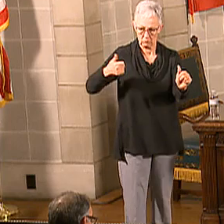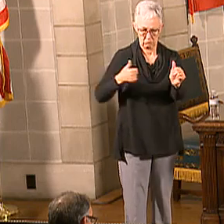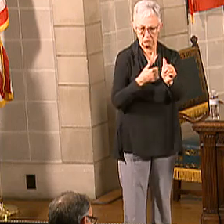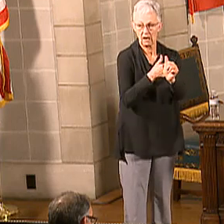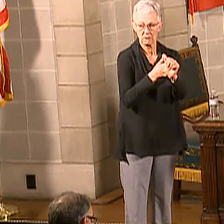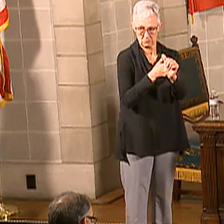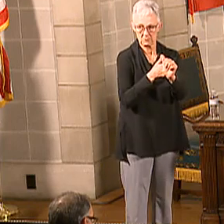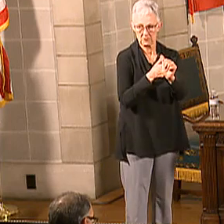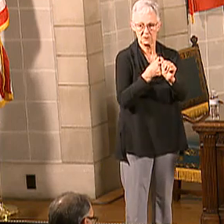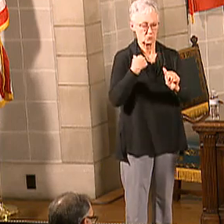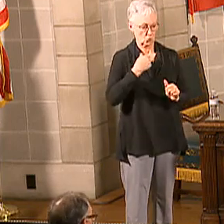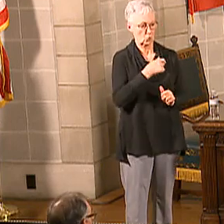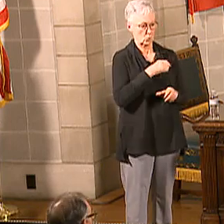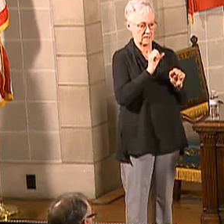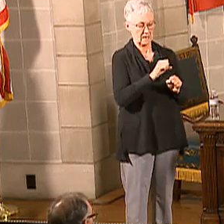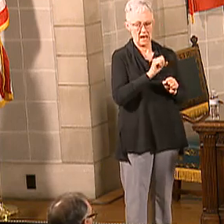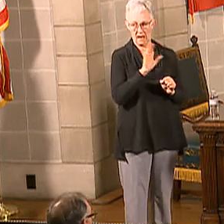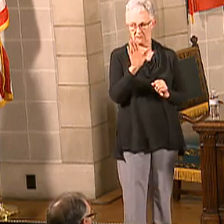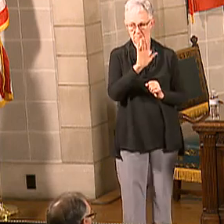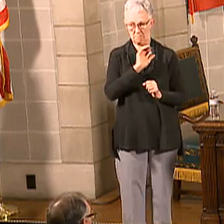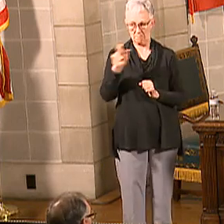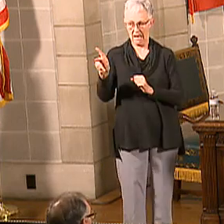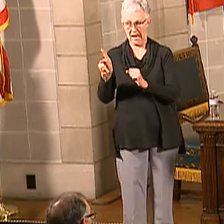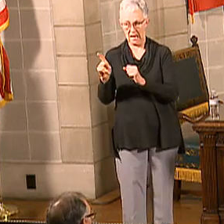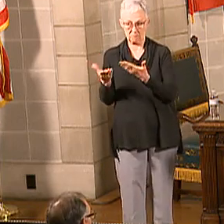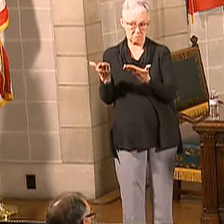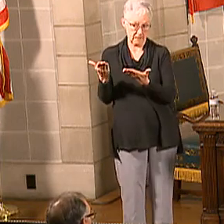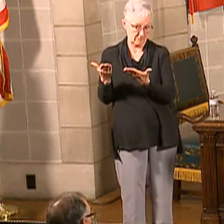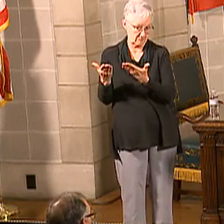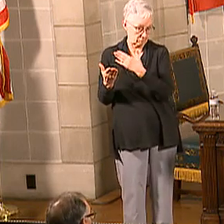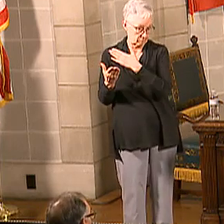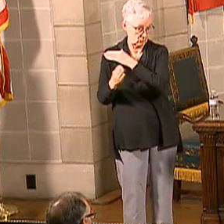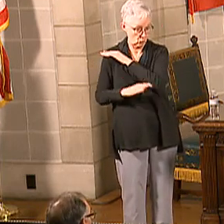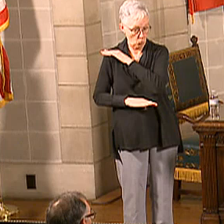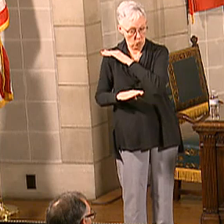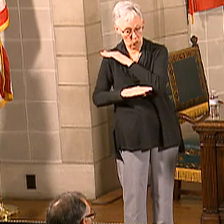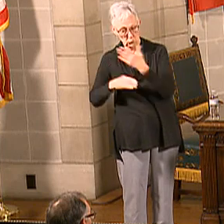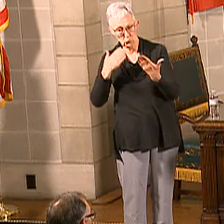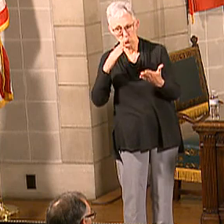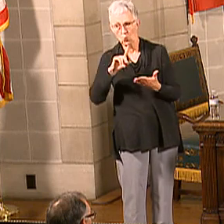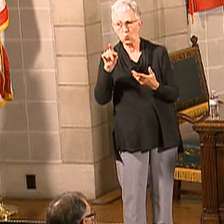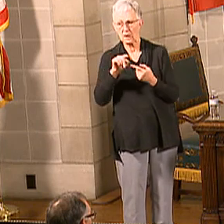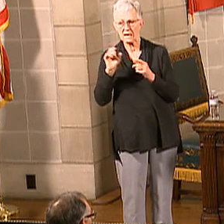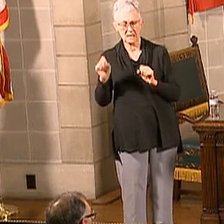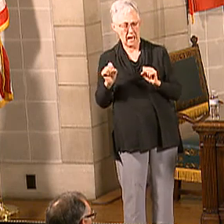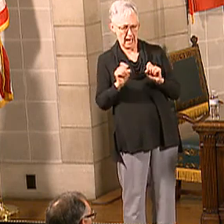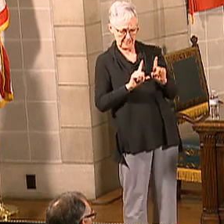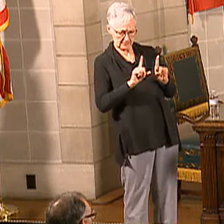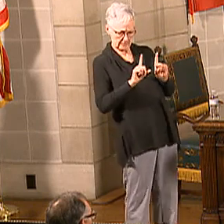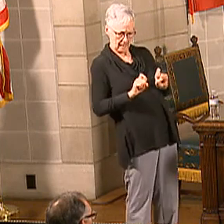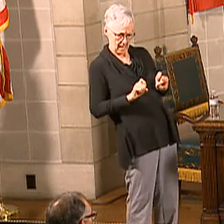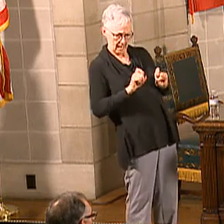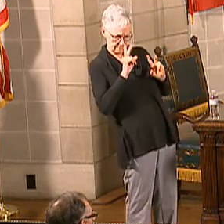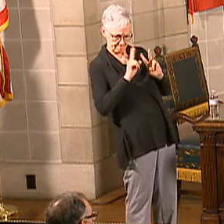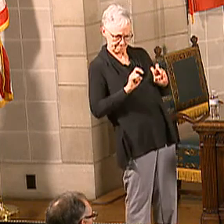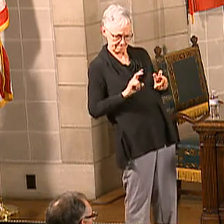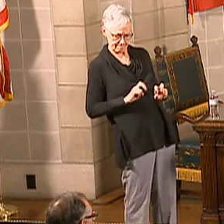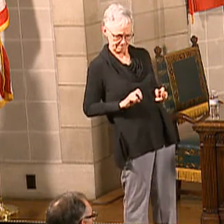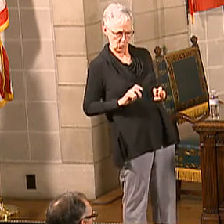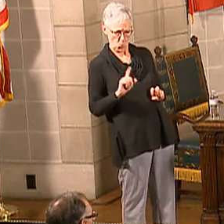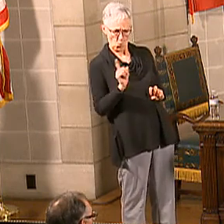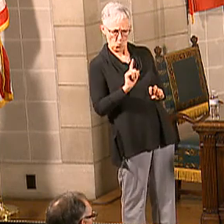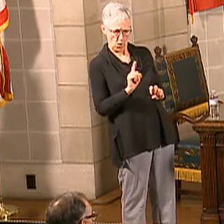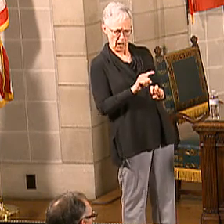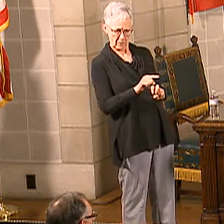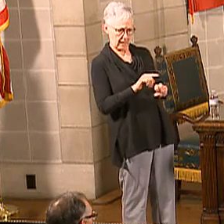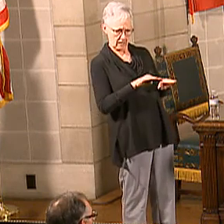assess as we're getting back hopefully to a state of normalcy at some point in this process, but really assess where they're at and really focus probably on